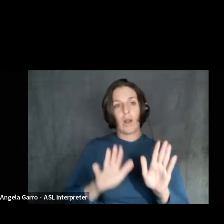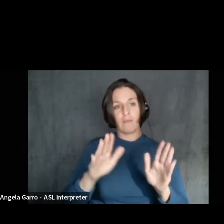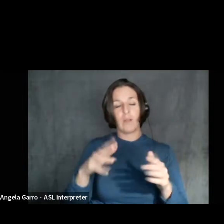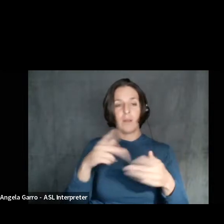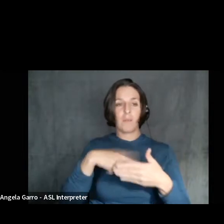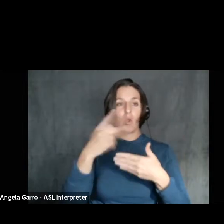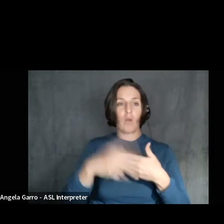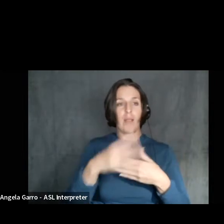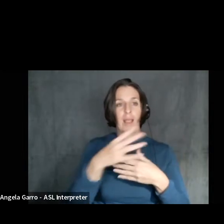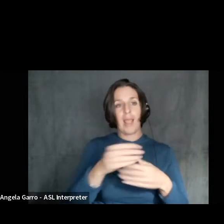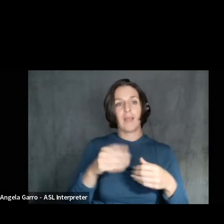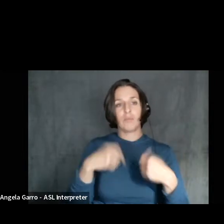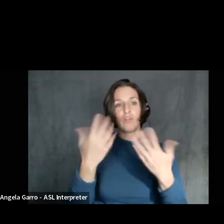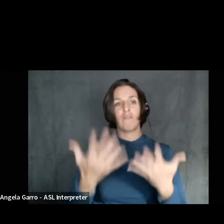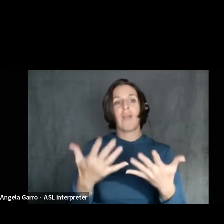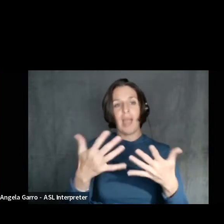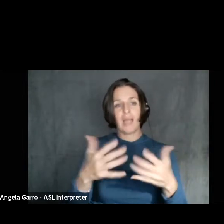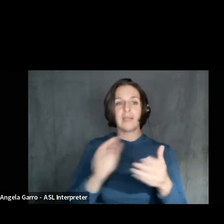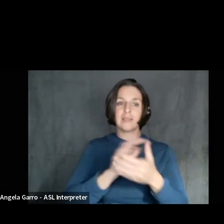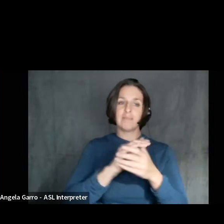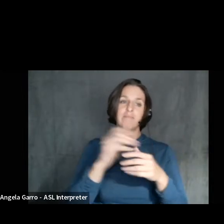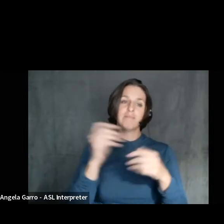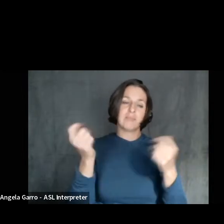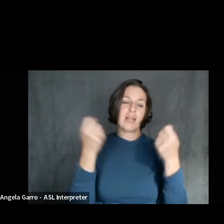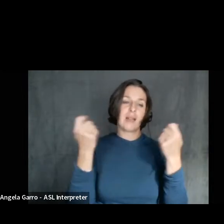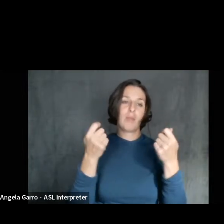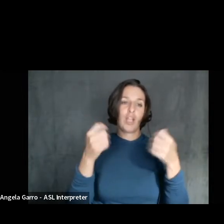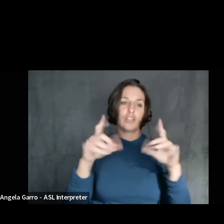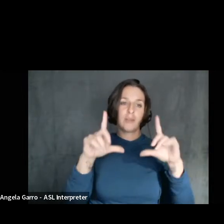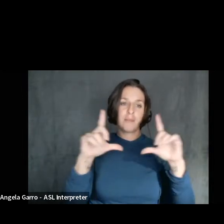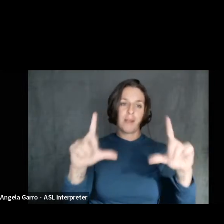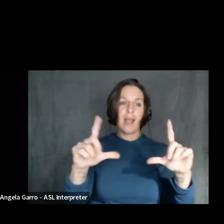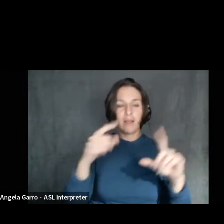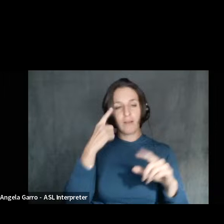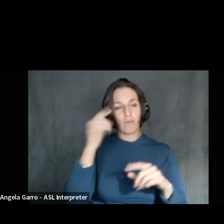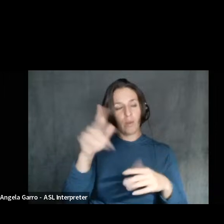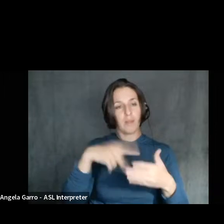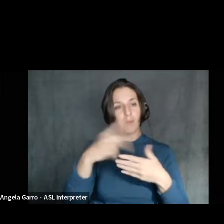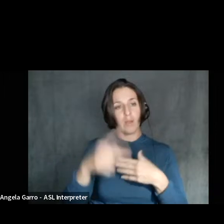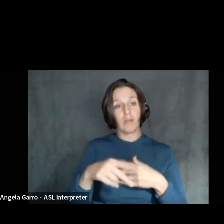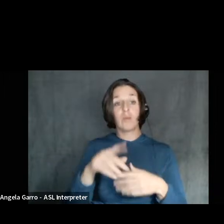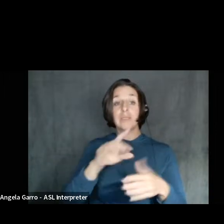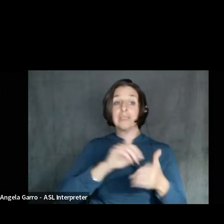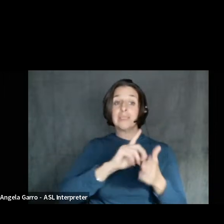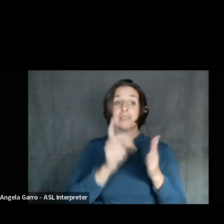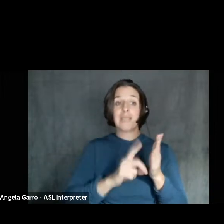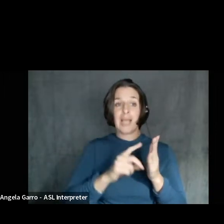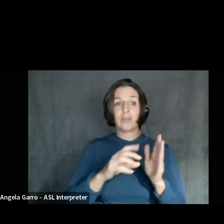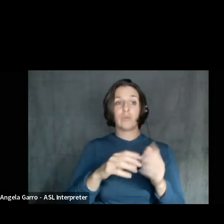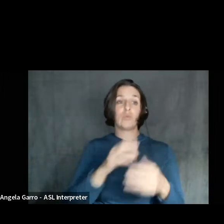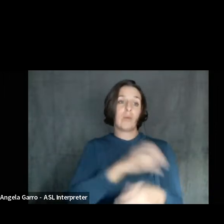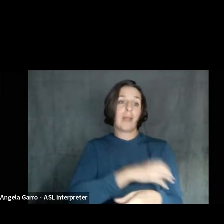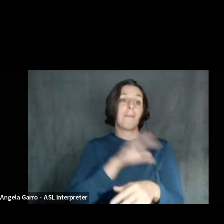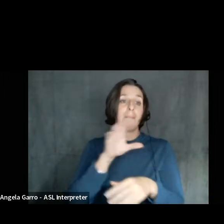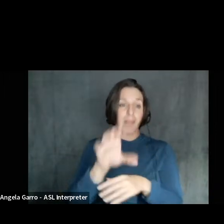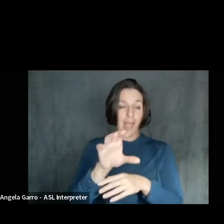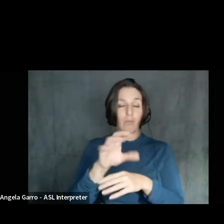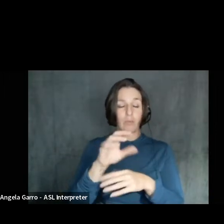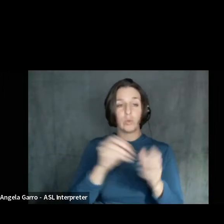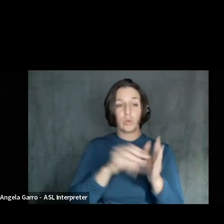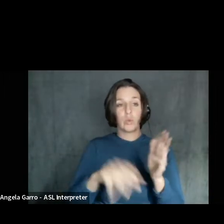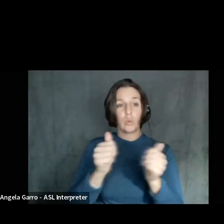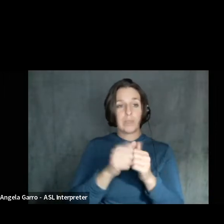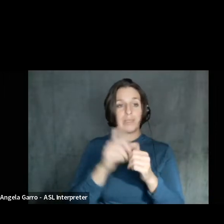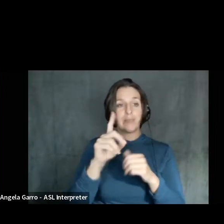celebration plaque to have for the program as well. The Bay Quest Scholars Program was designed to empower students with disabilities to realize their